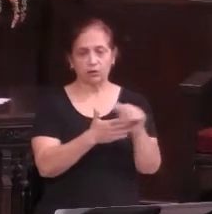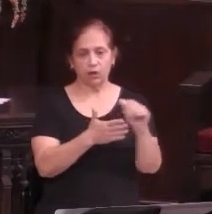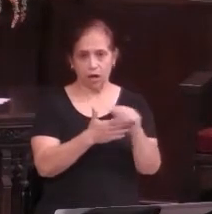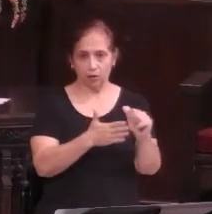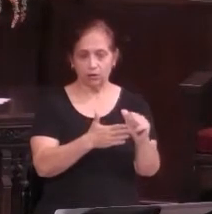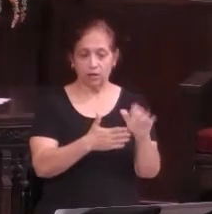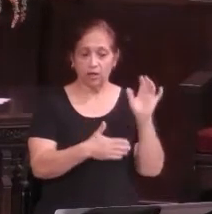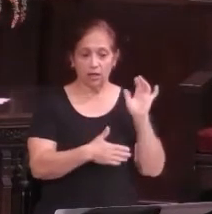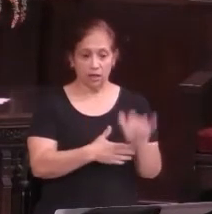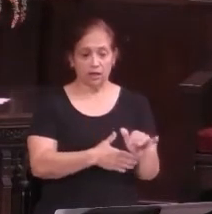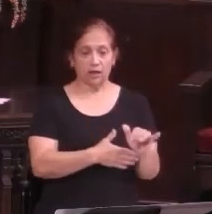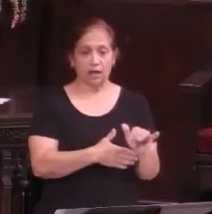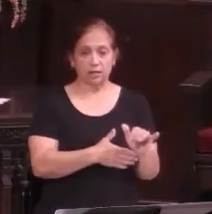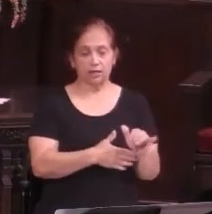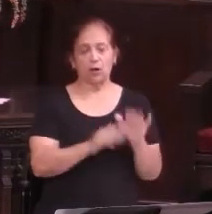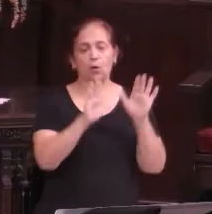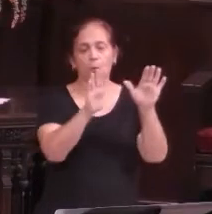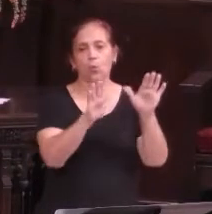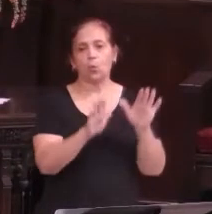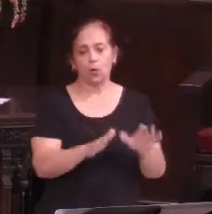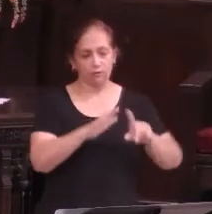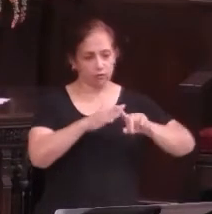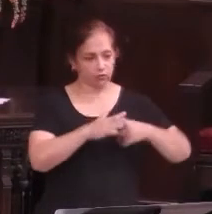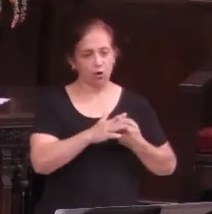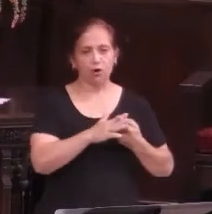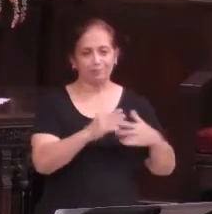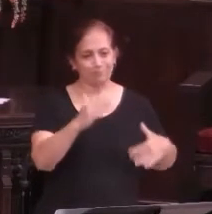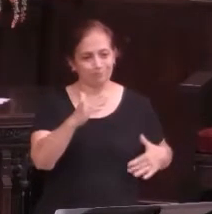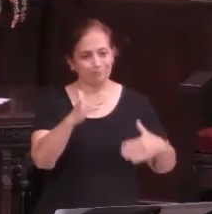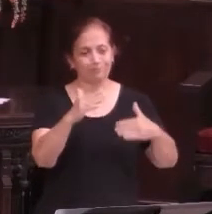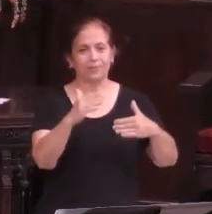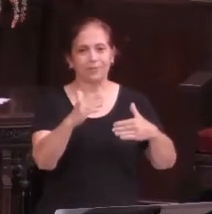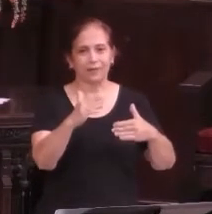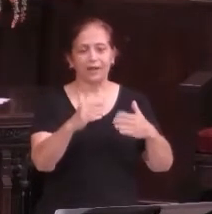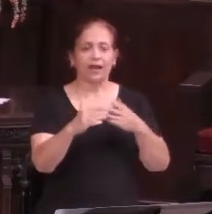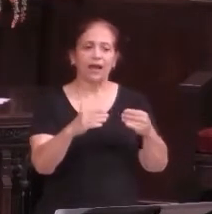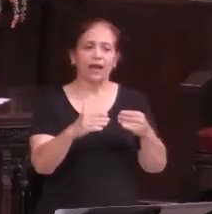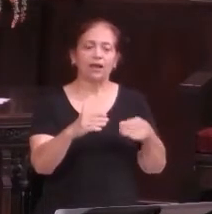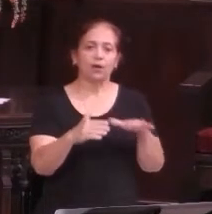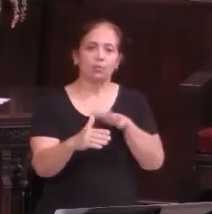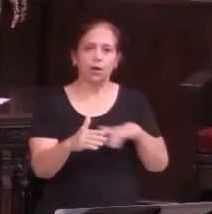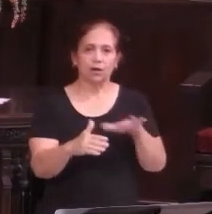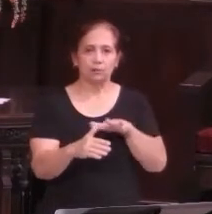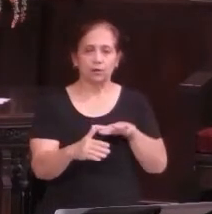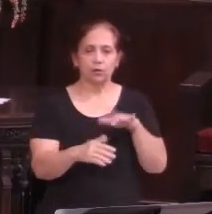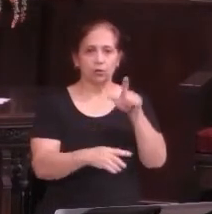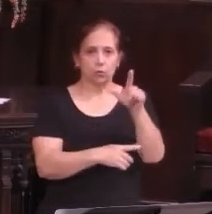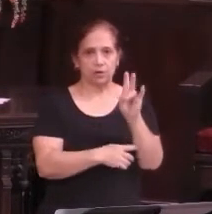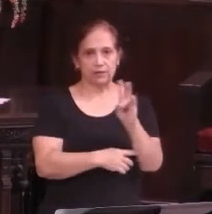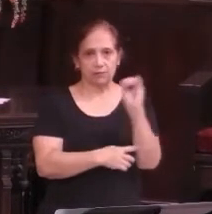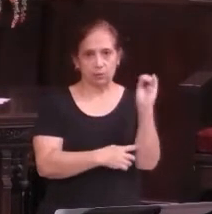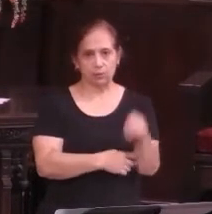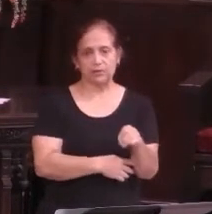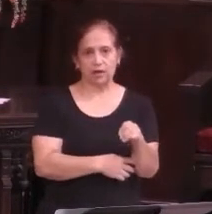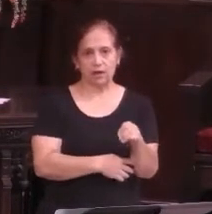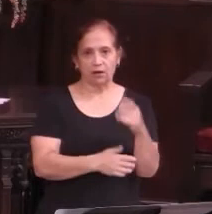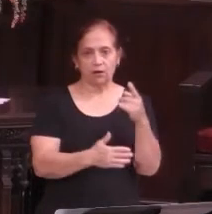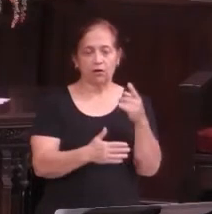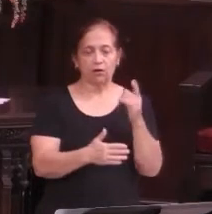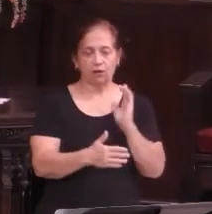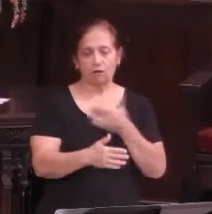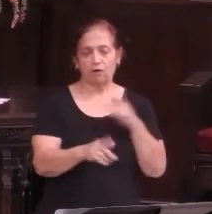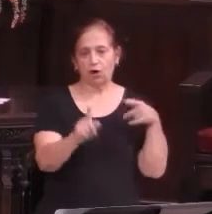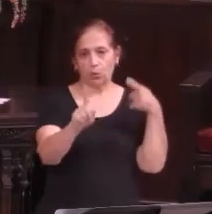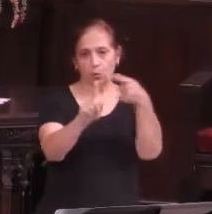$300,000, which is a wonderful start and is approximately 27% of our